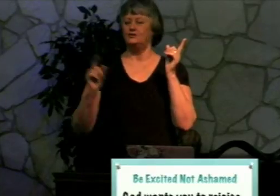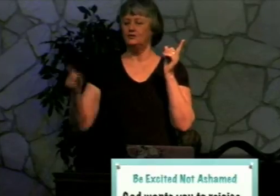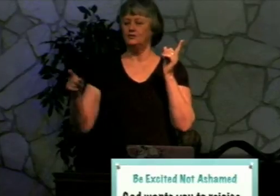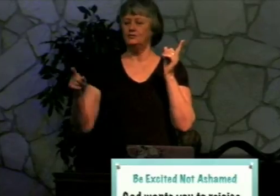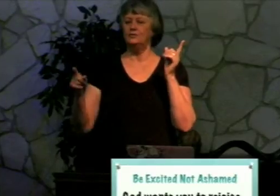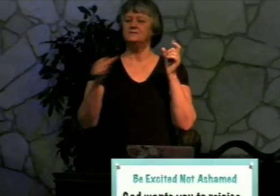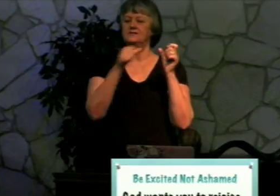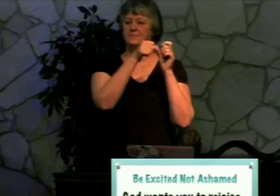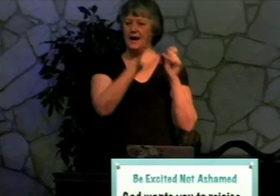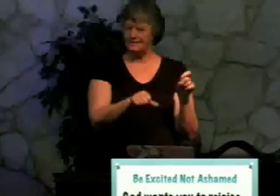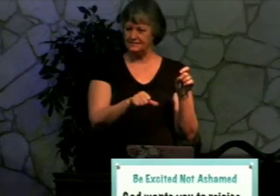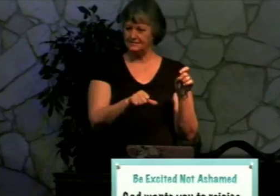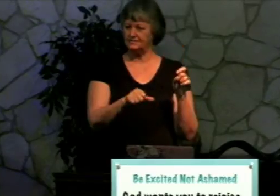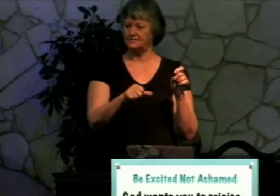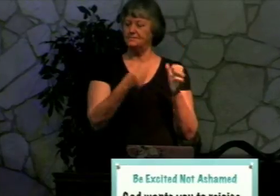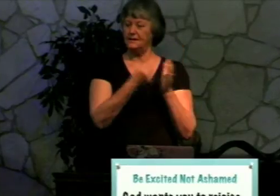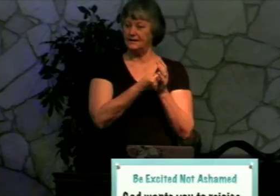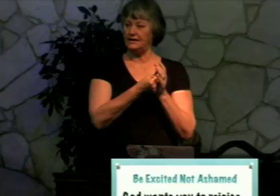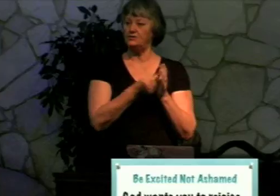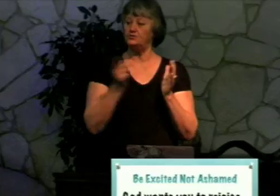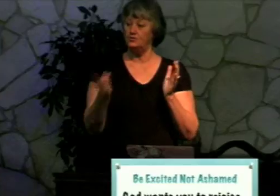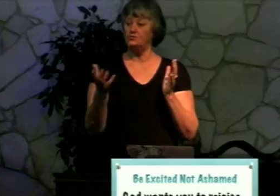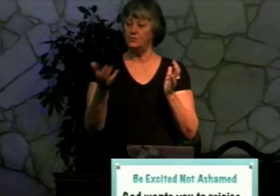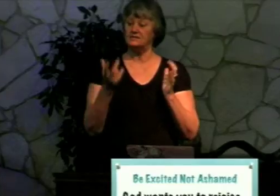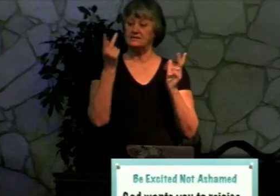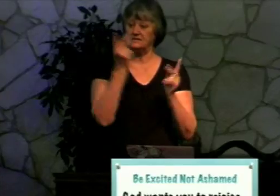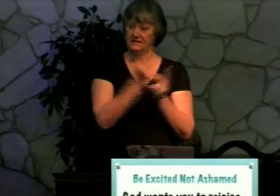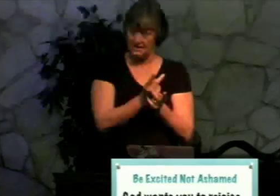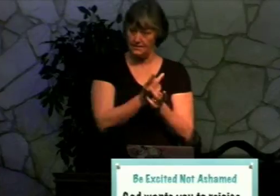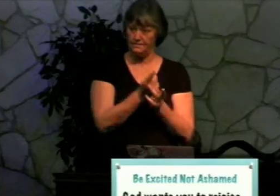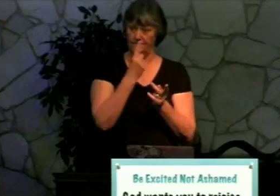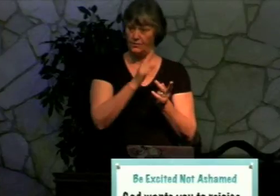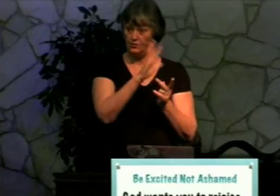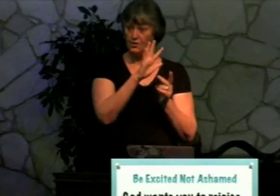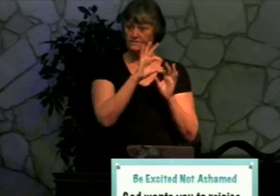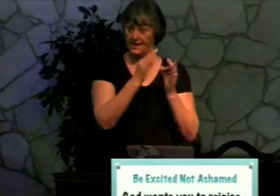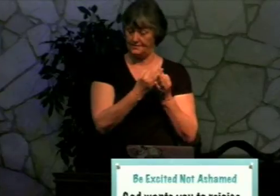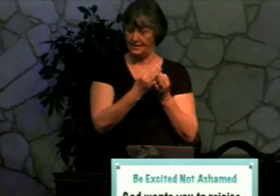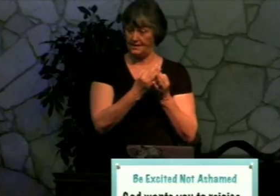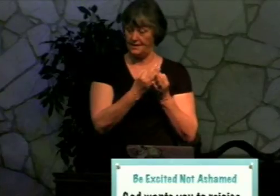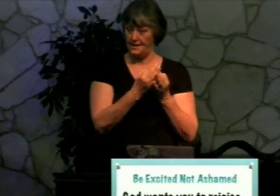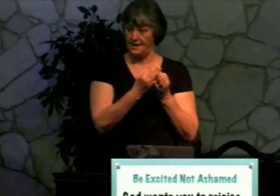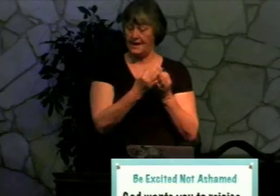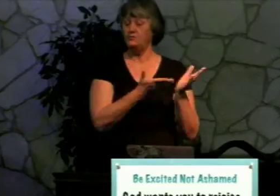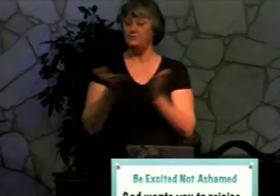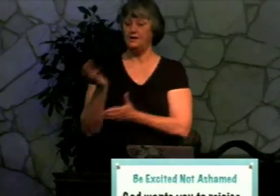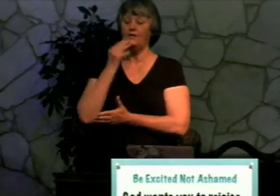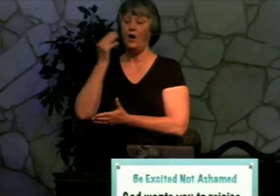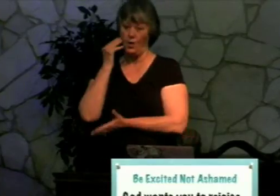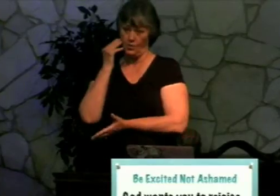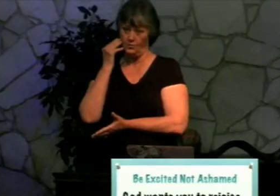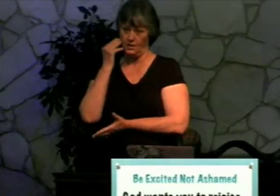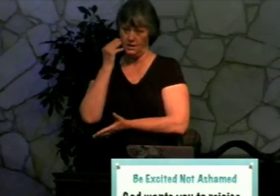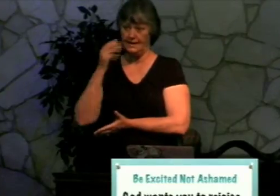you deposit the money you want to keep for your family, and you bring home in